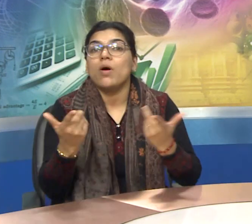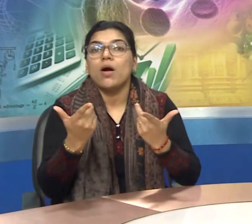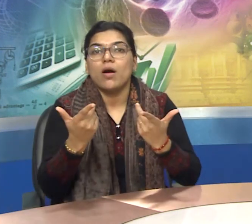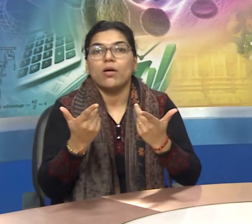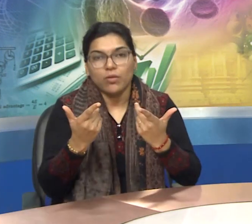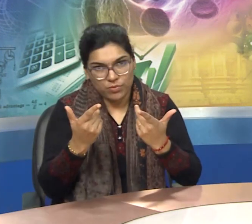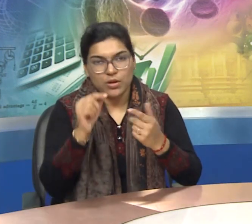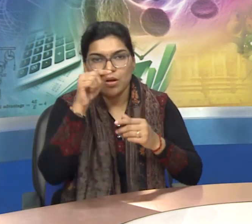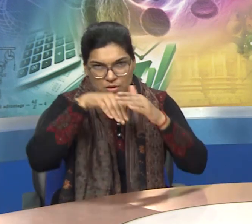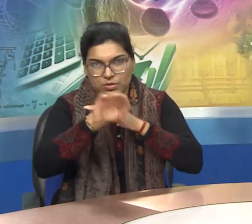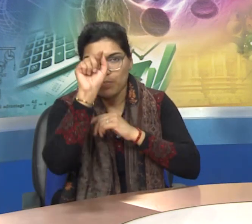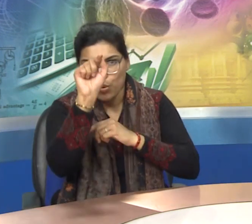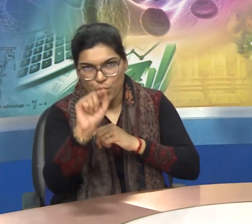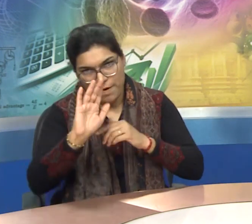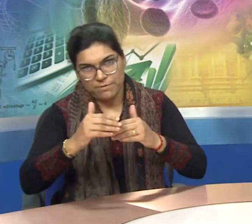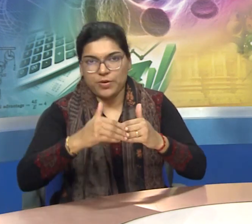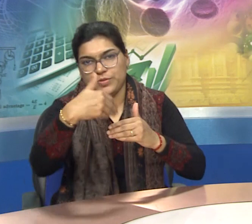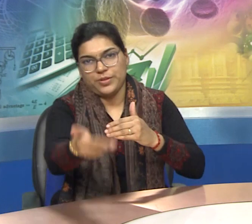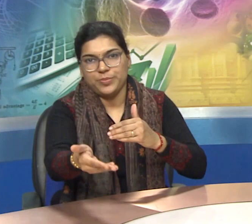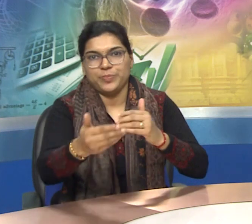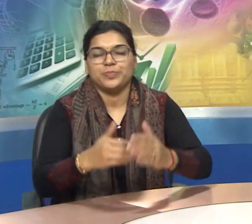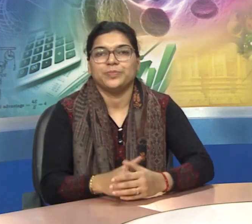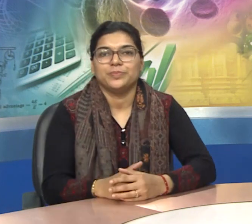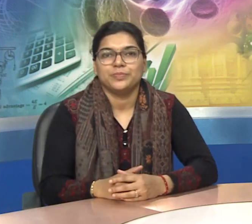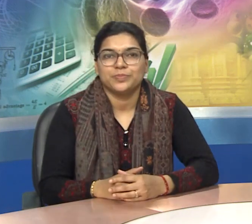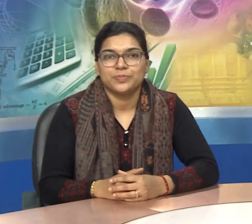summarized below, and it has to serve as